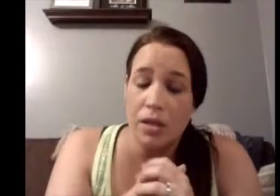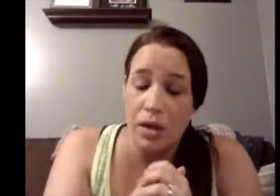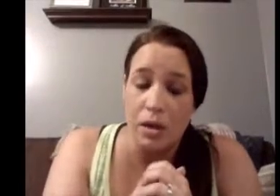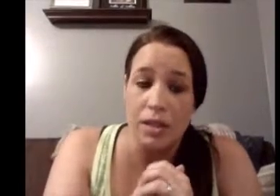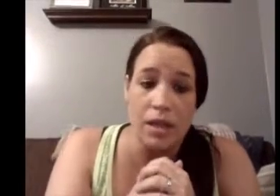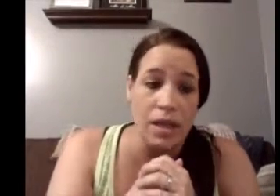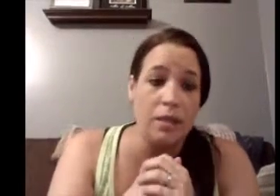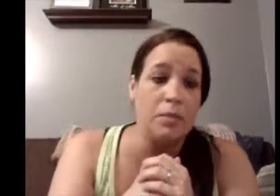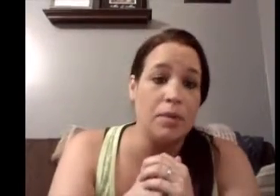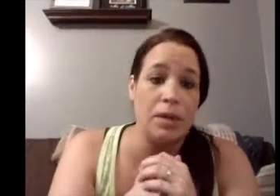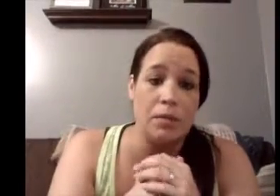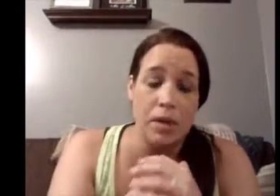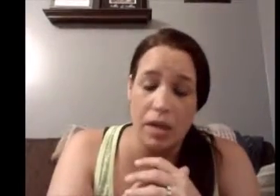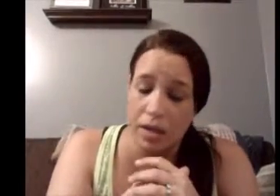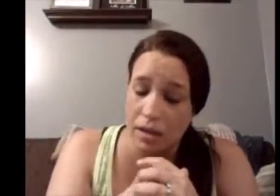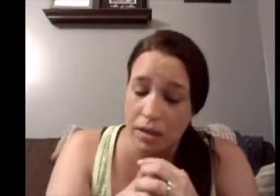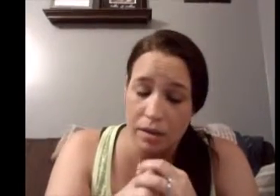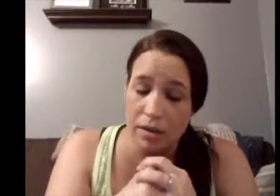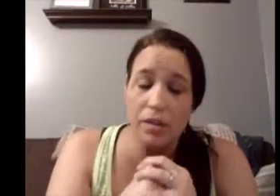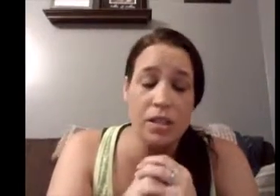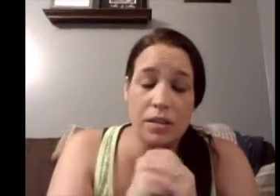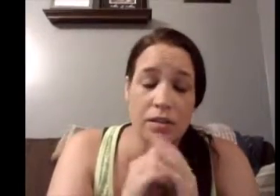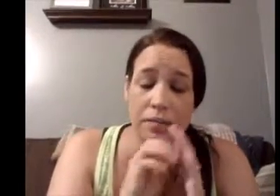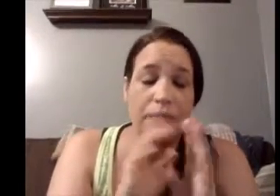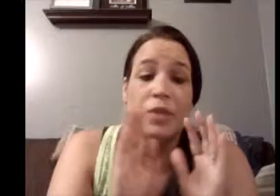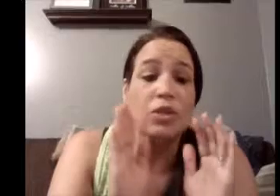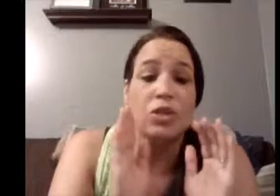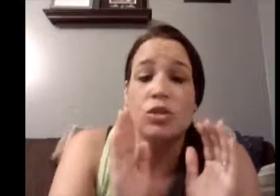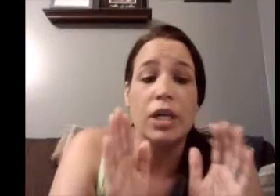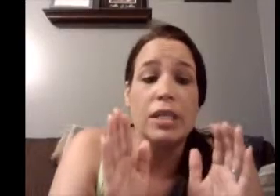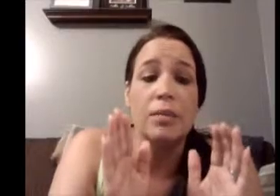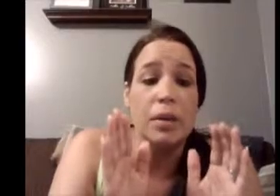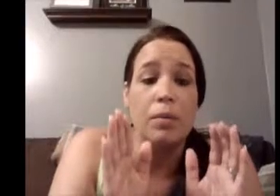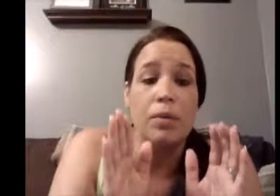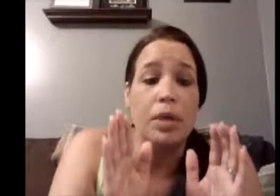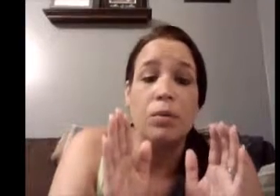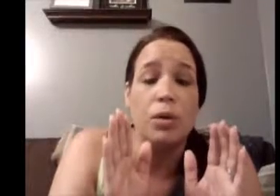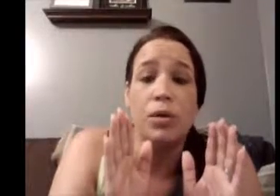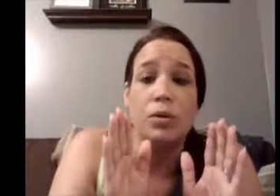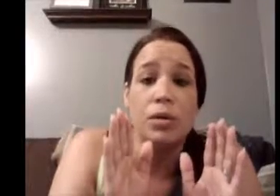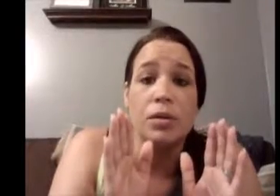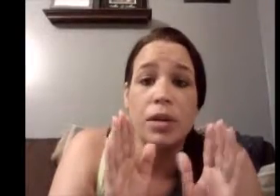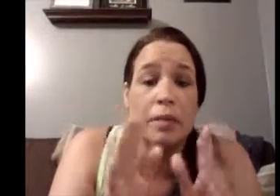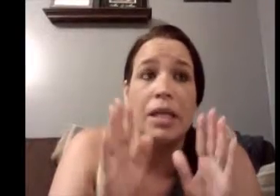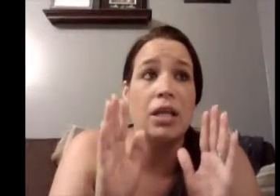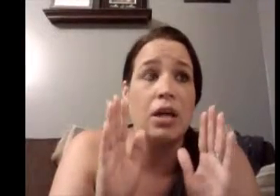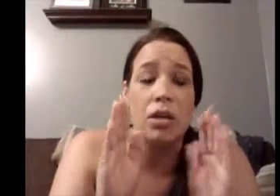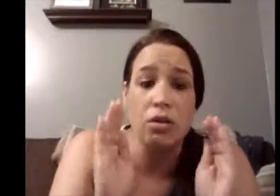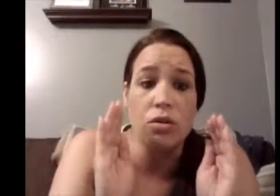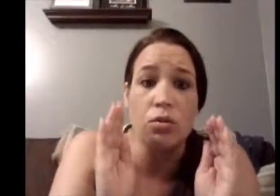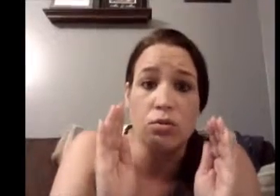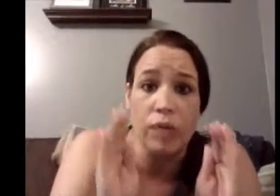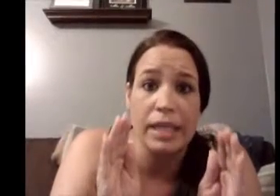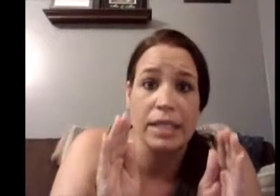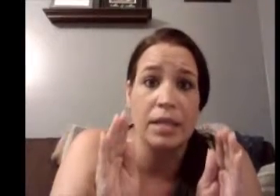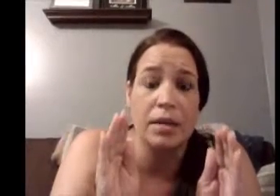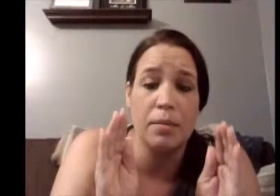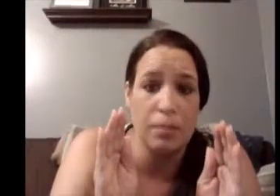all the time. And there's just crazy people in the world. I mean, crazy